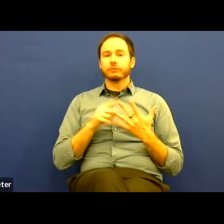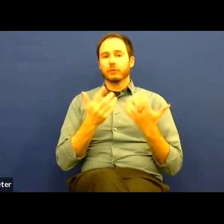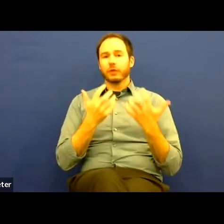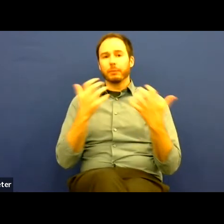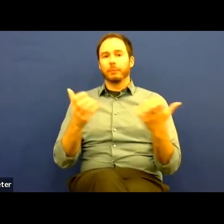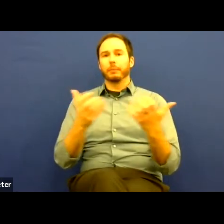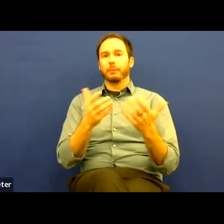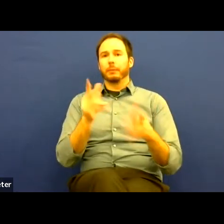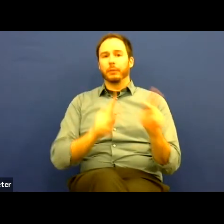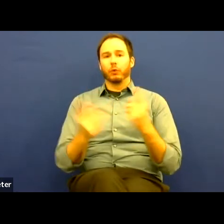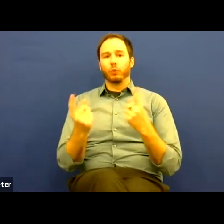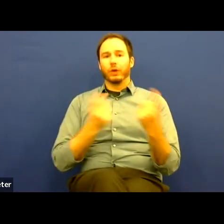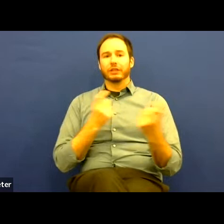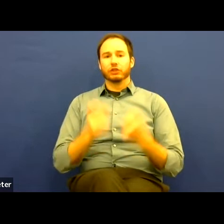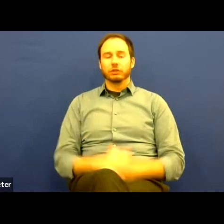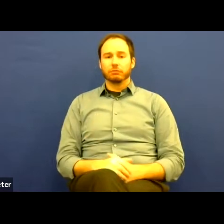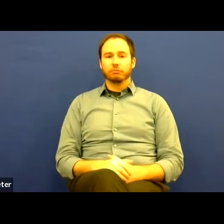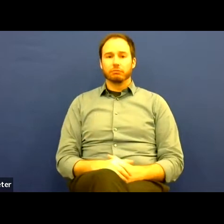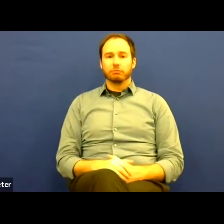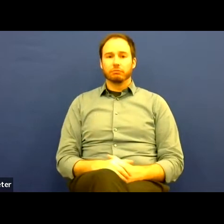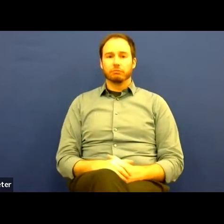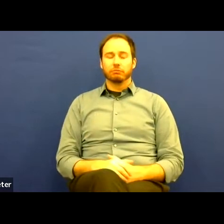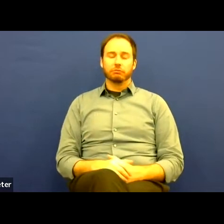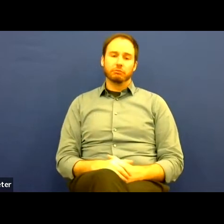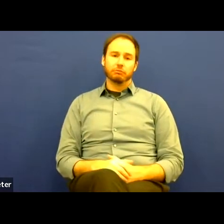from the public?